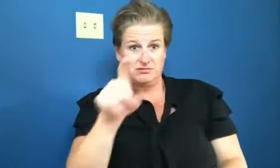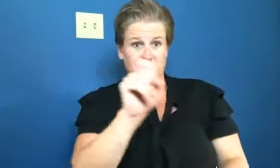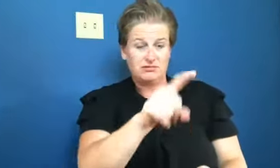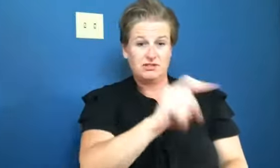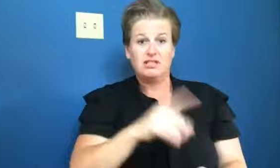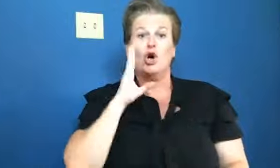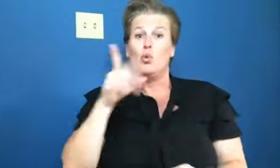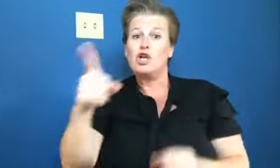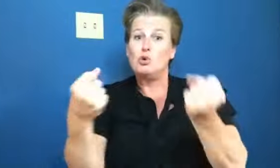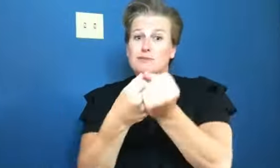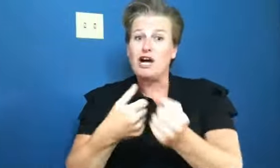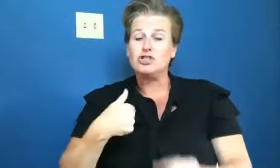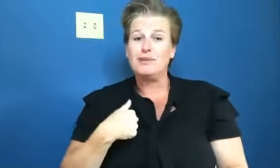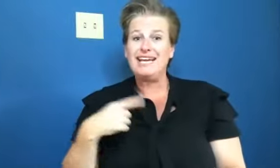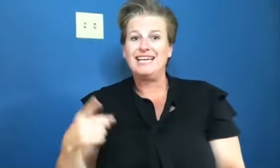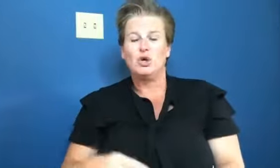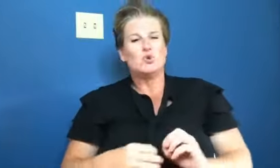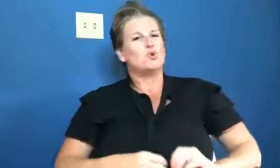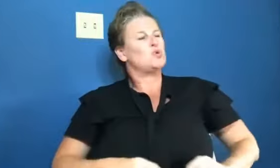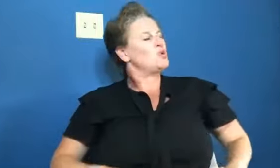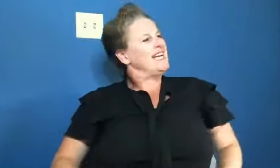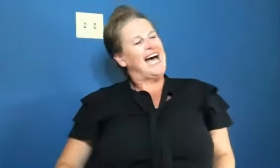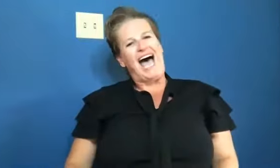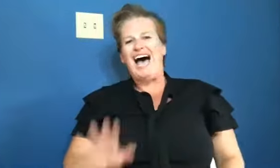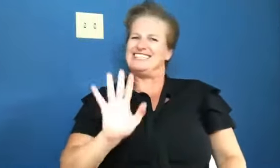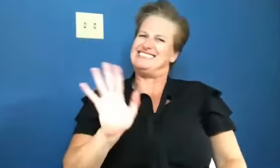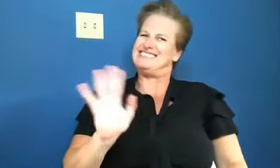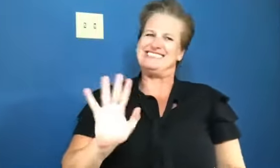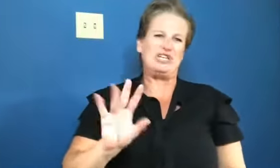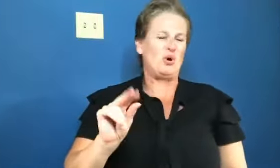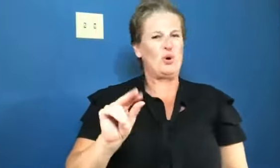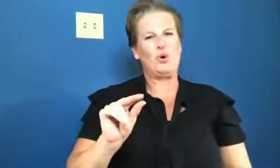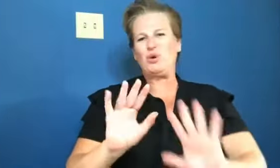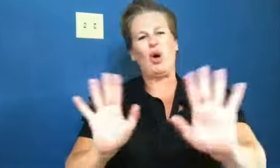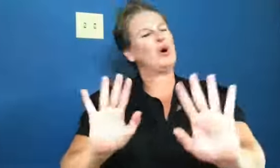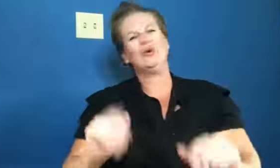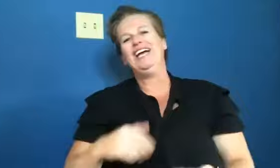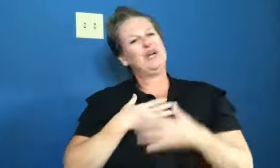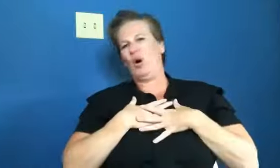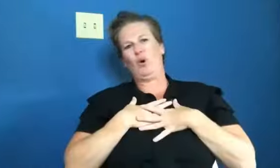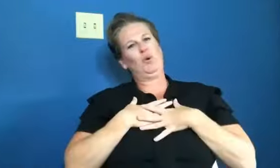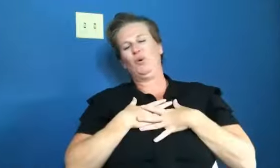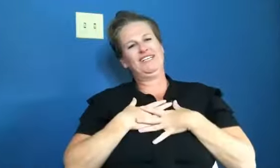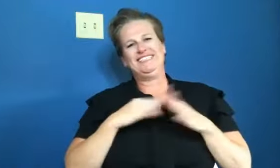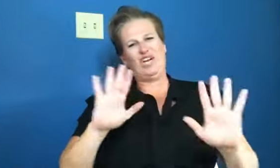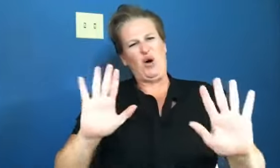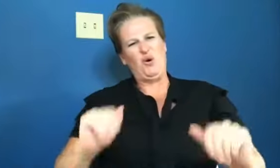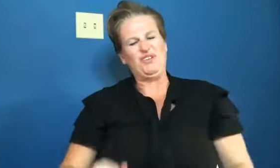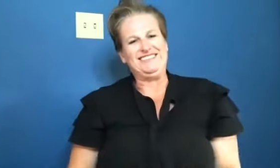days. They went, oh, no, no, no, no. And I did finally get someone